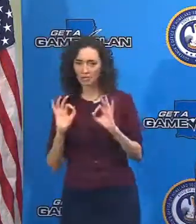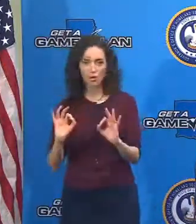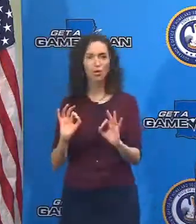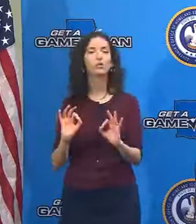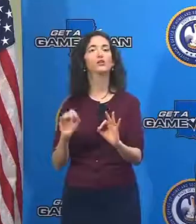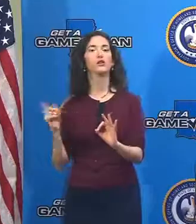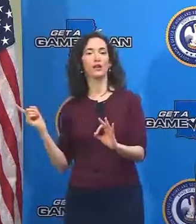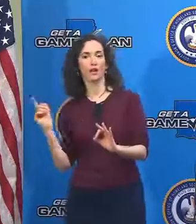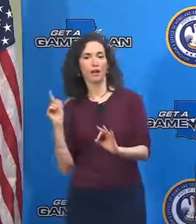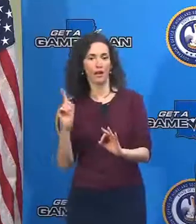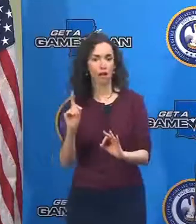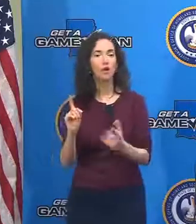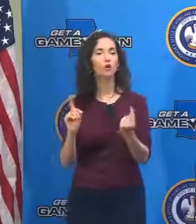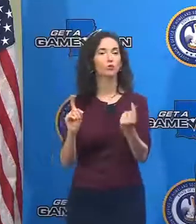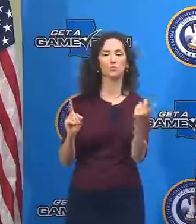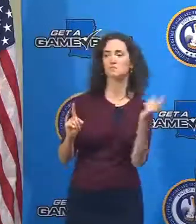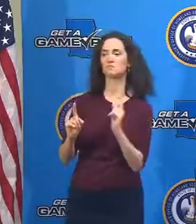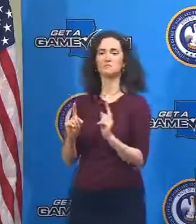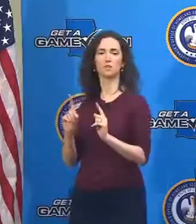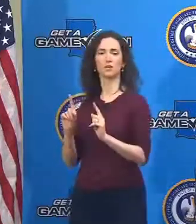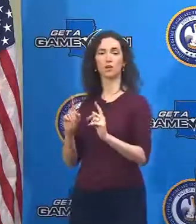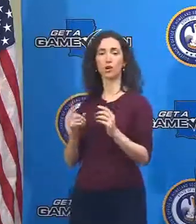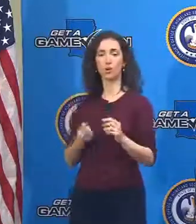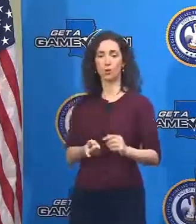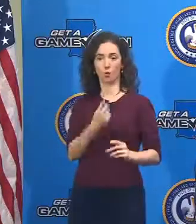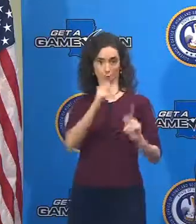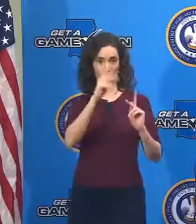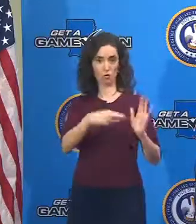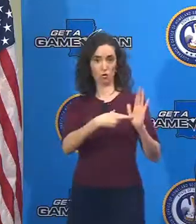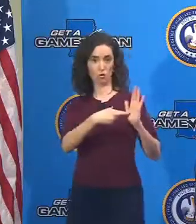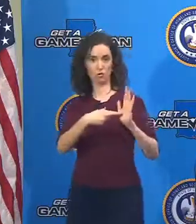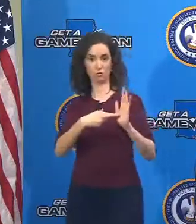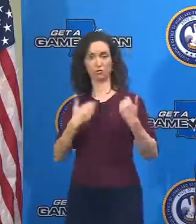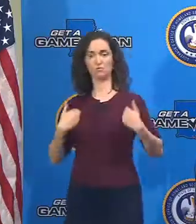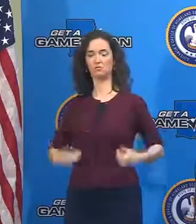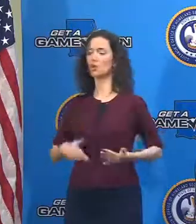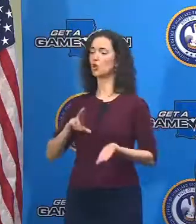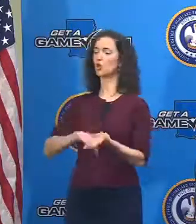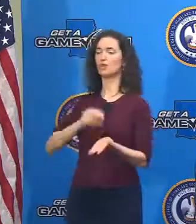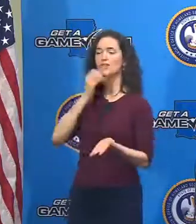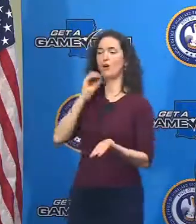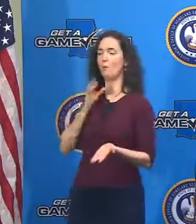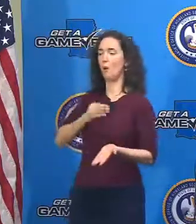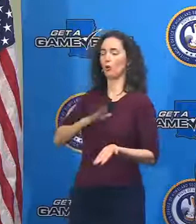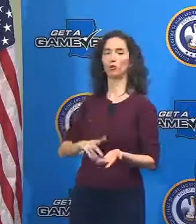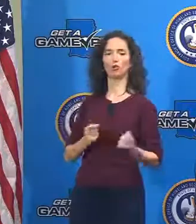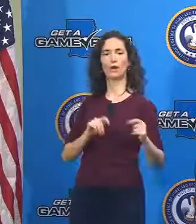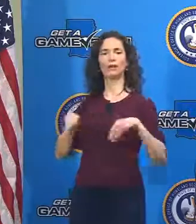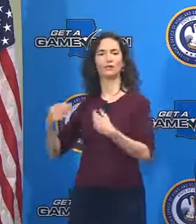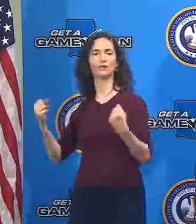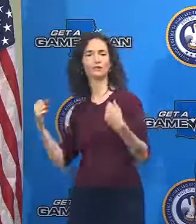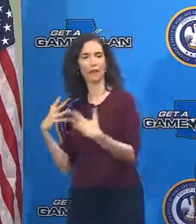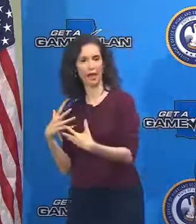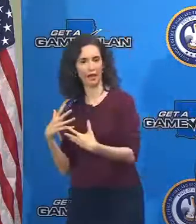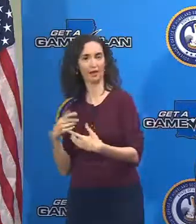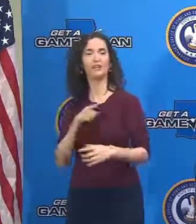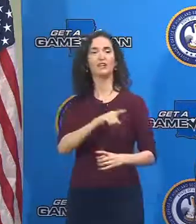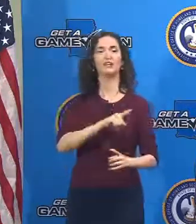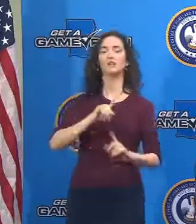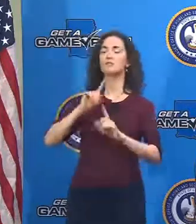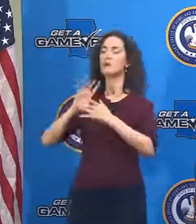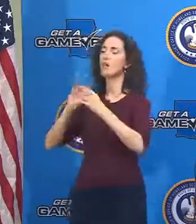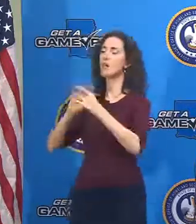also subject to intimidation by an individual representing himself as a nursing home owner and providing false